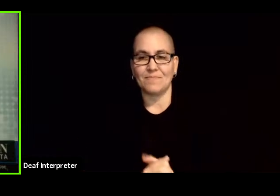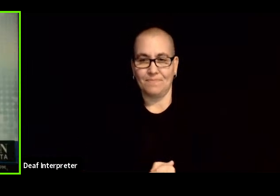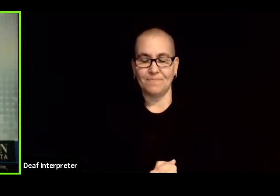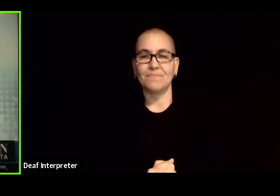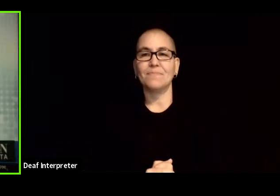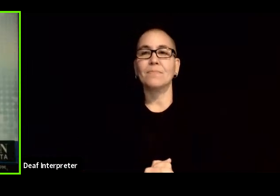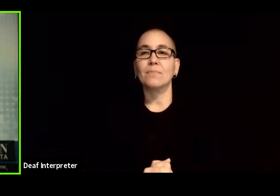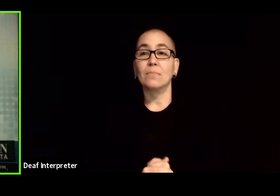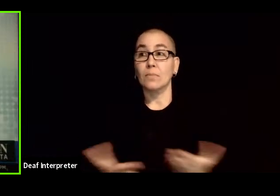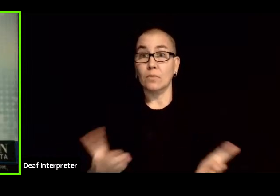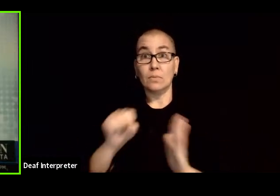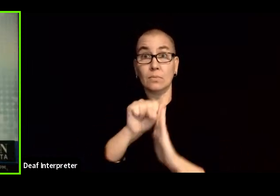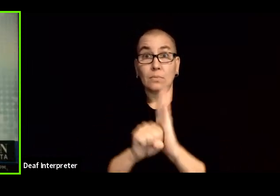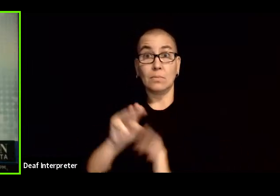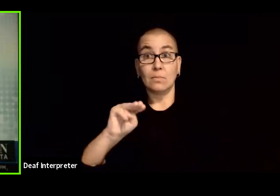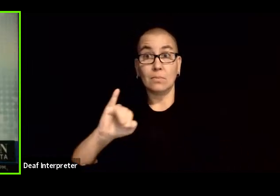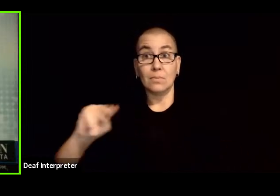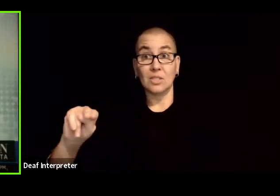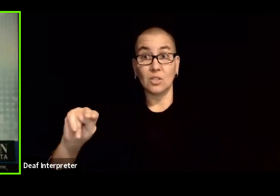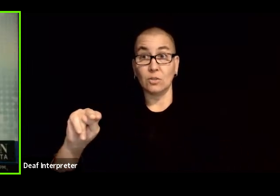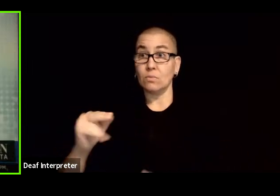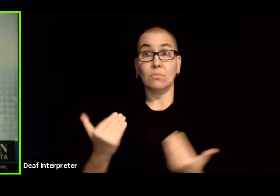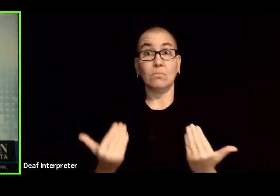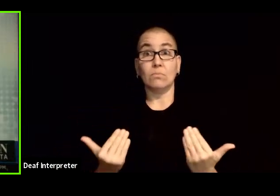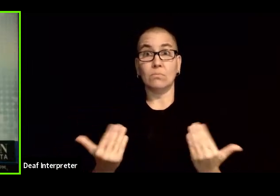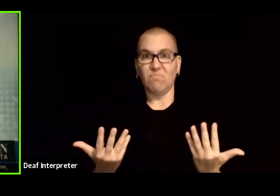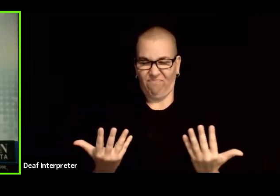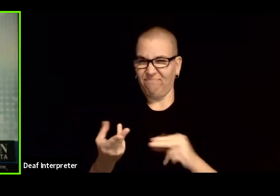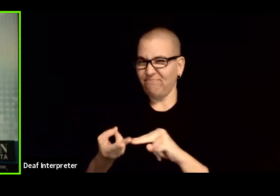are reporting today an increase of